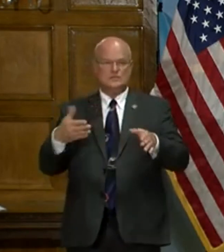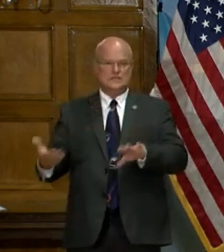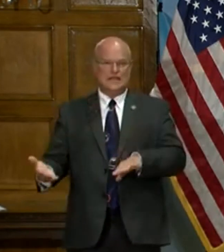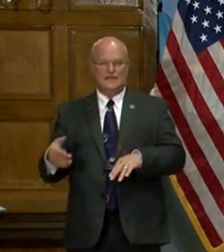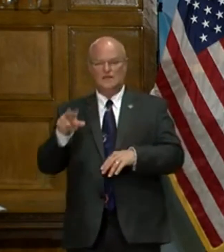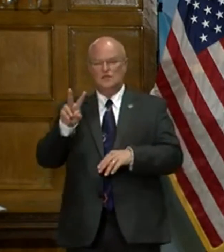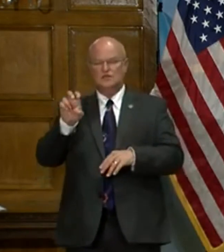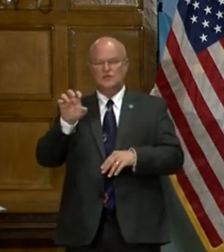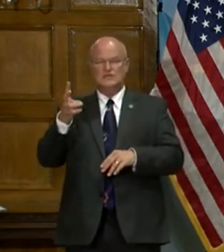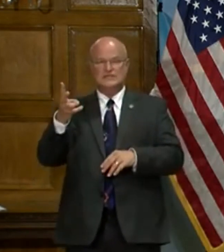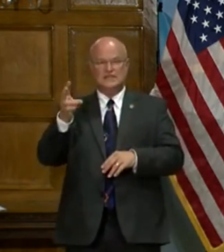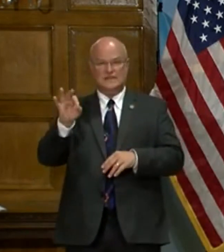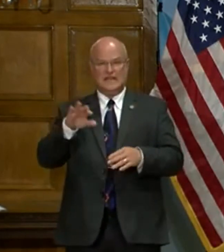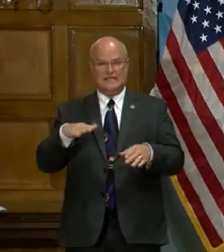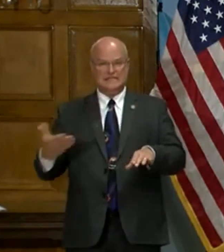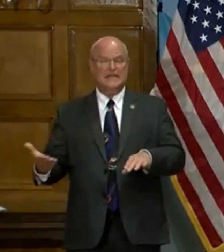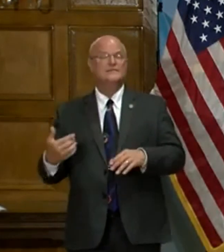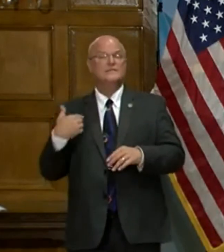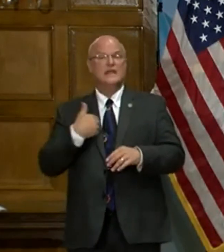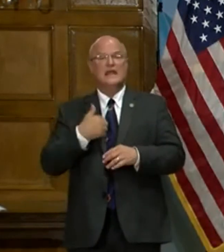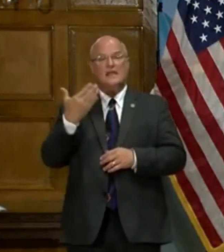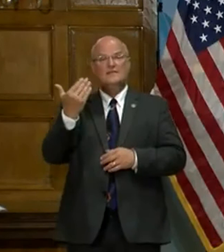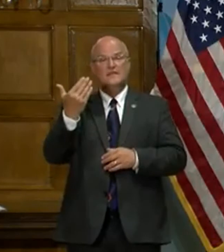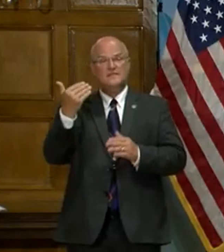at 279 deaths. We have